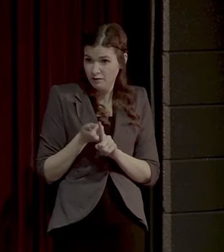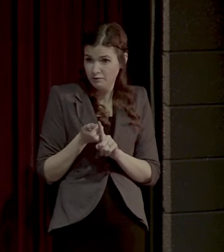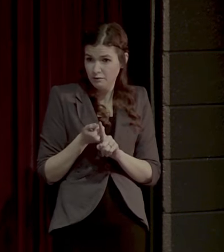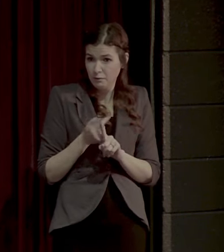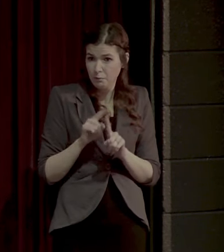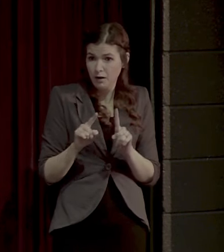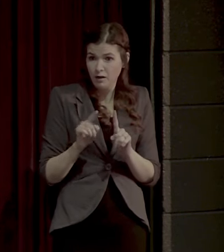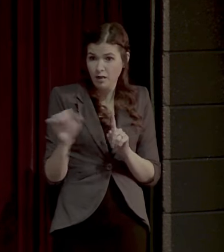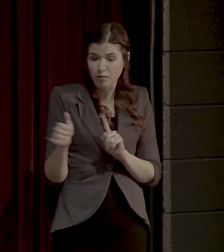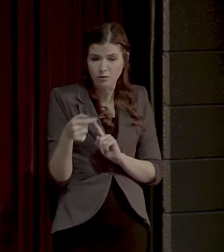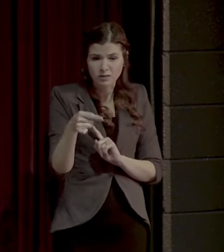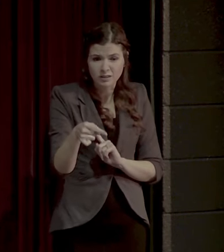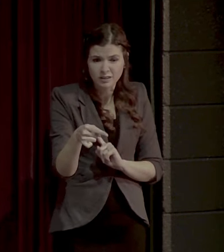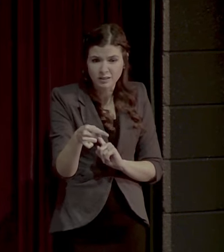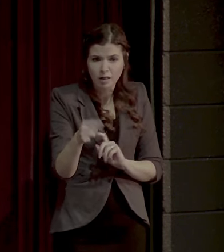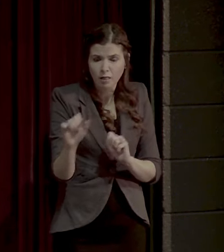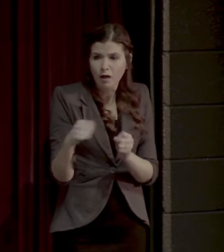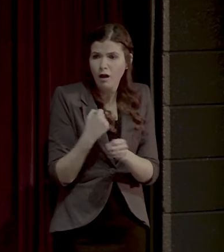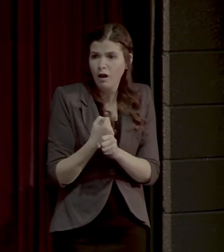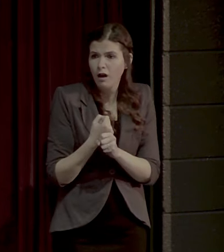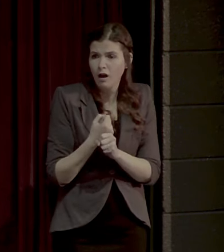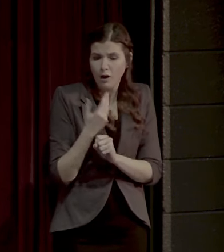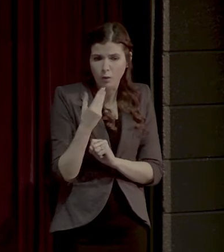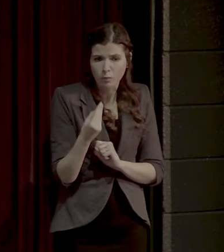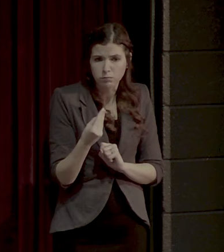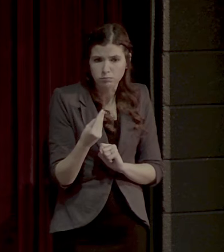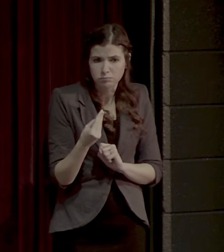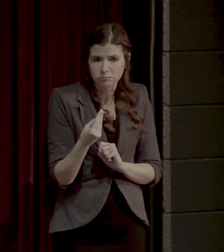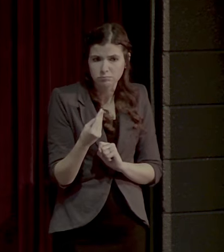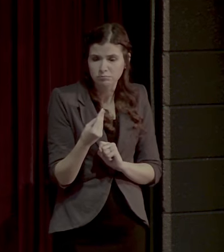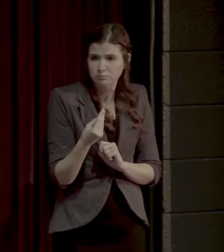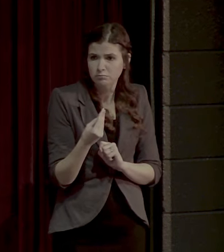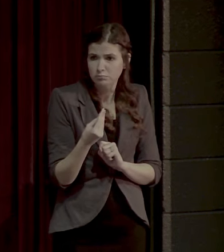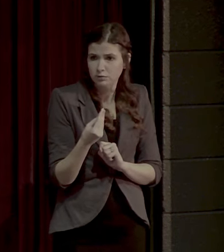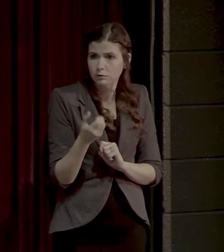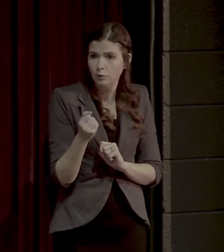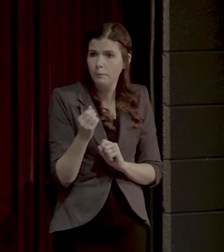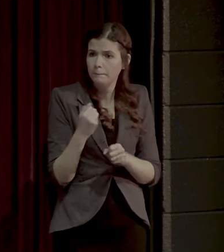out. So open wide all doors.